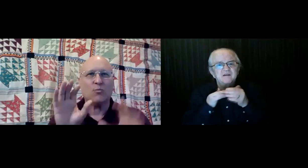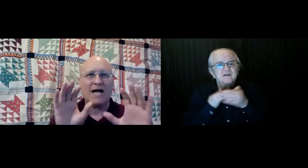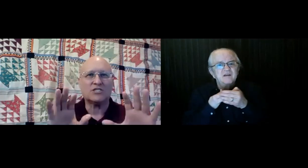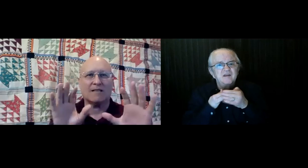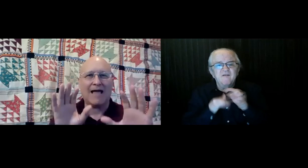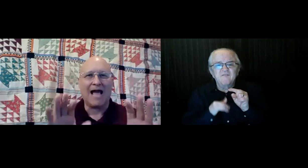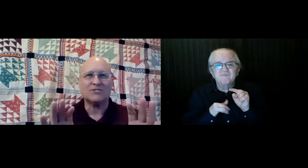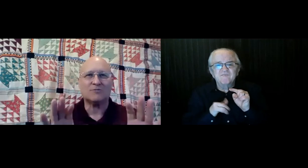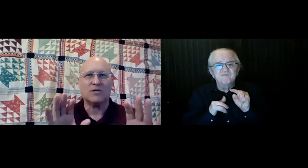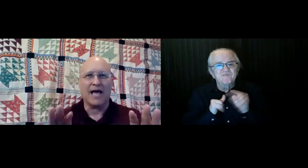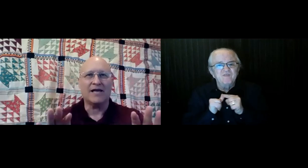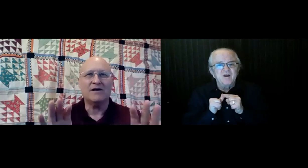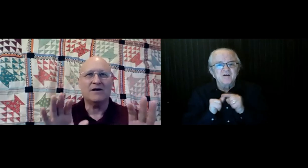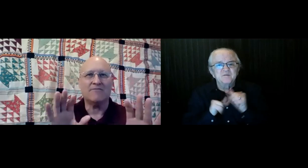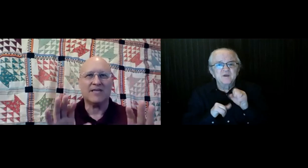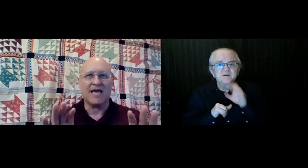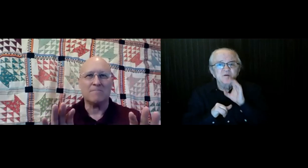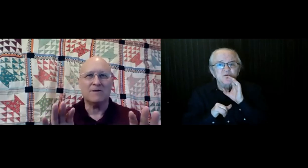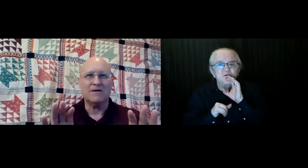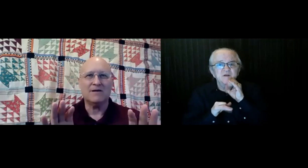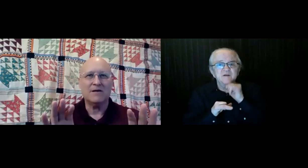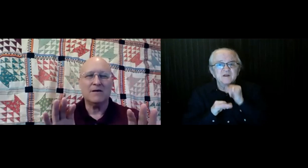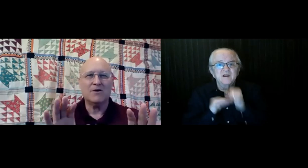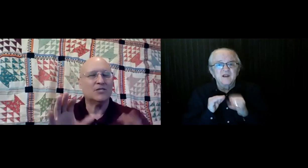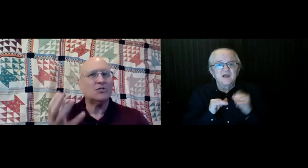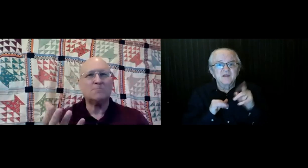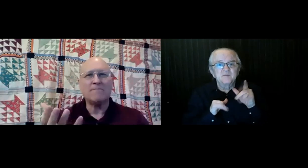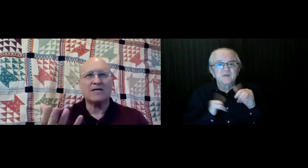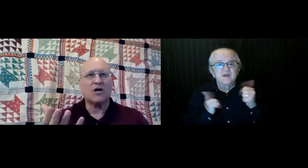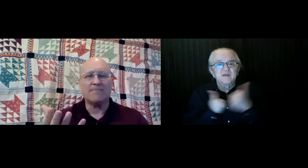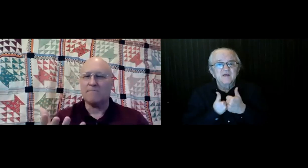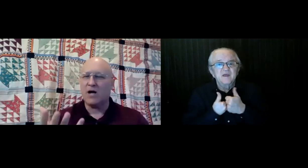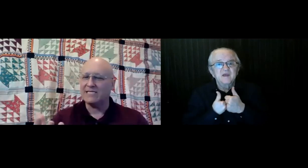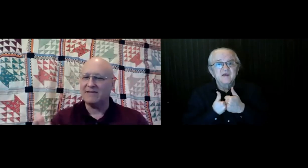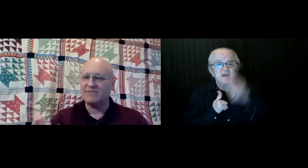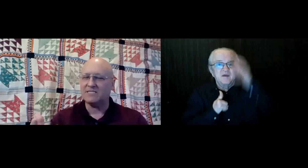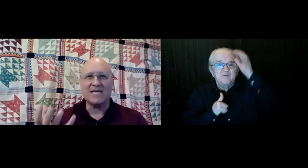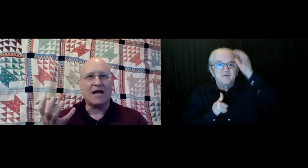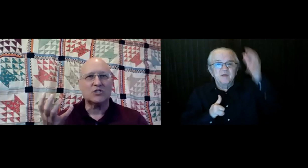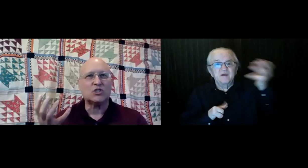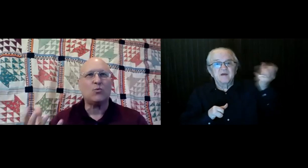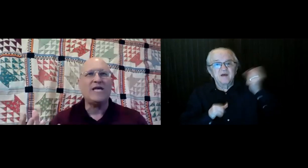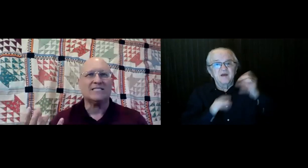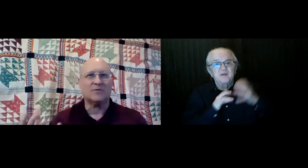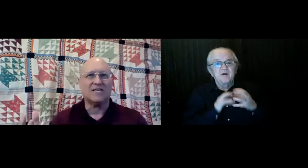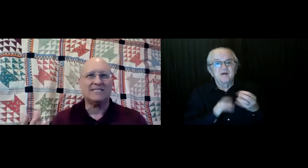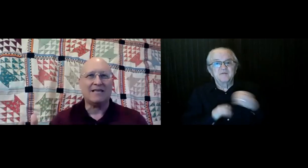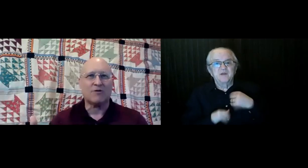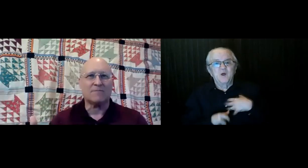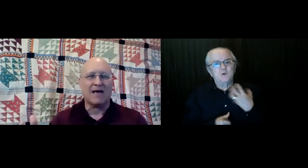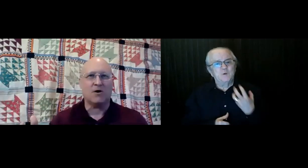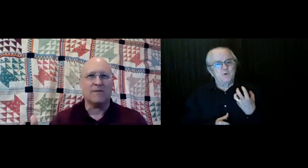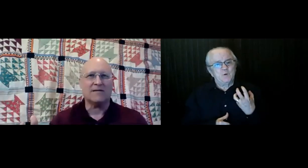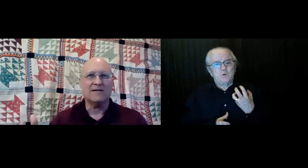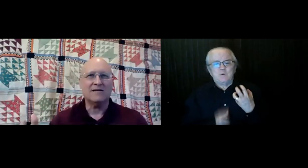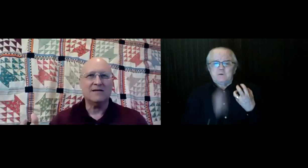to watch the last play of the game. As soon as Pepe had caught that ball, he had given it to me, and I was squeezing it with a death grip